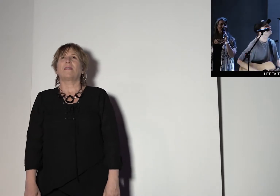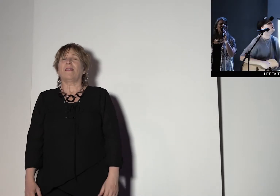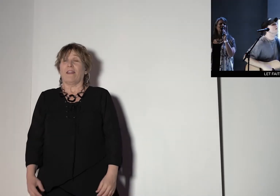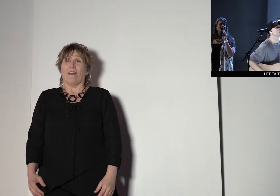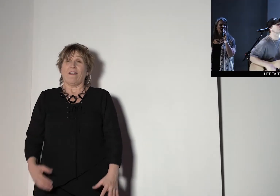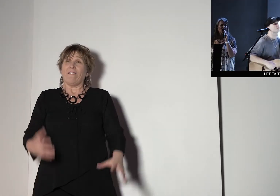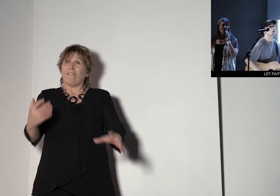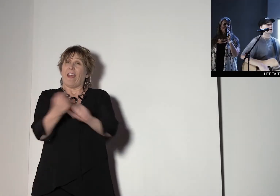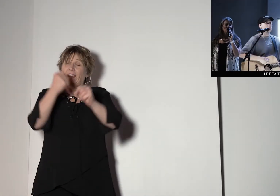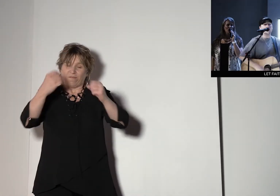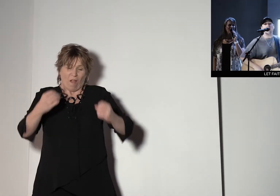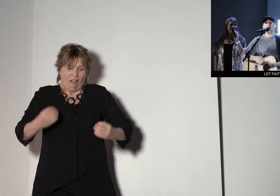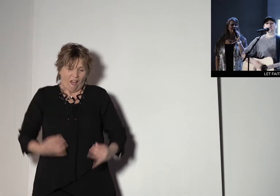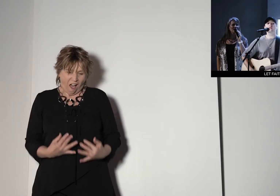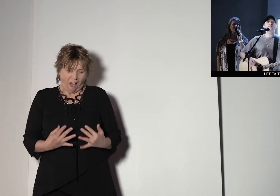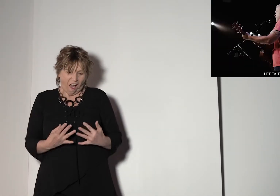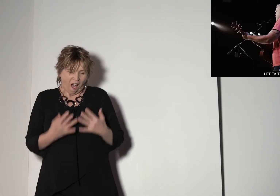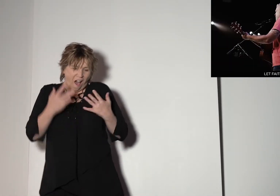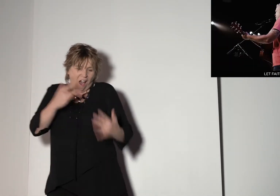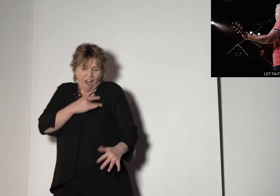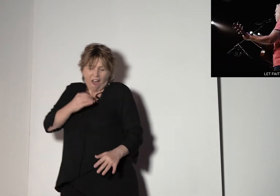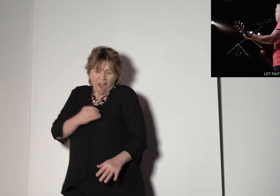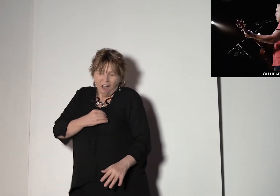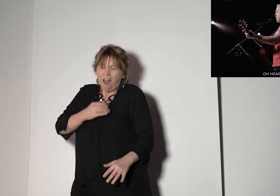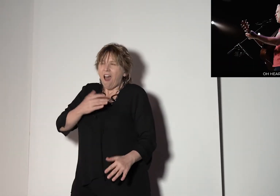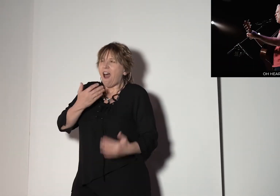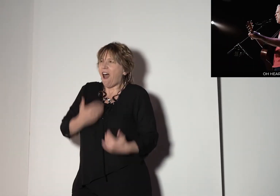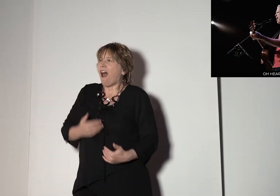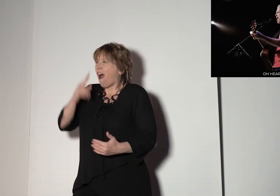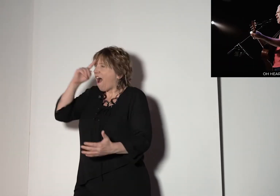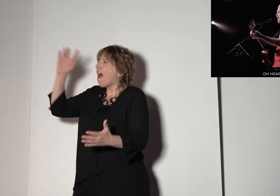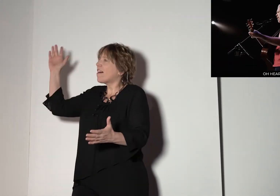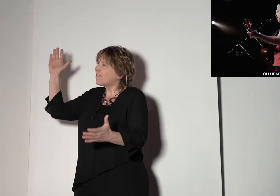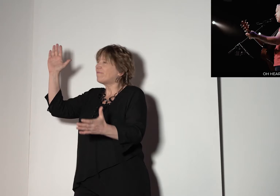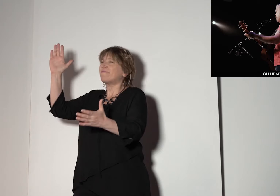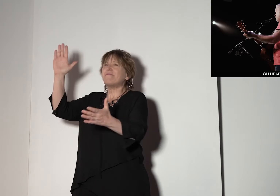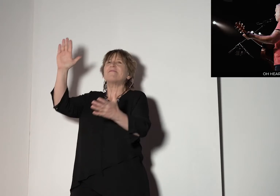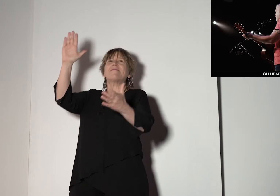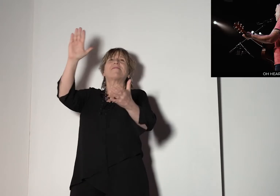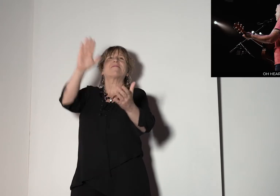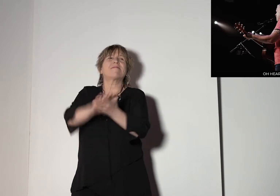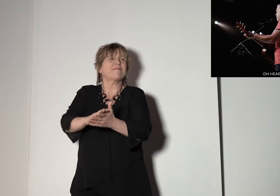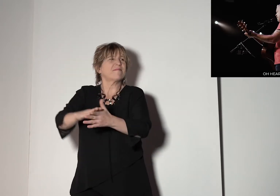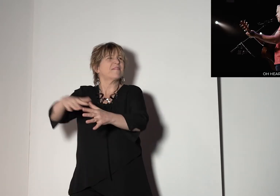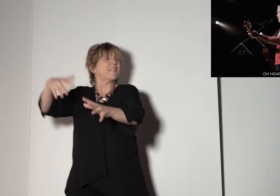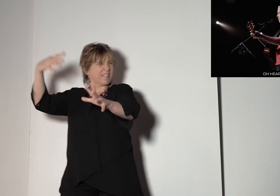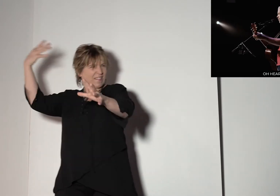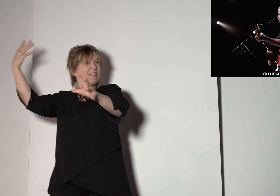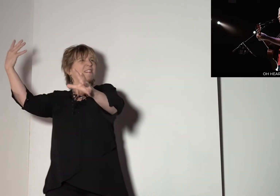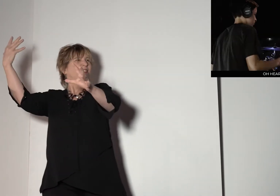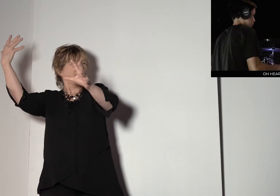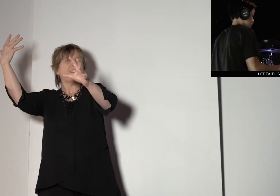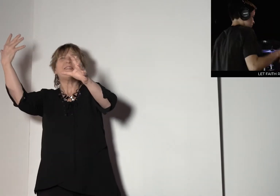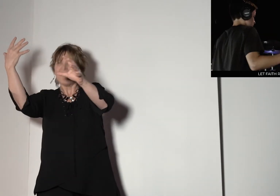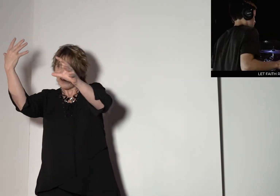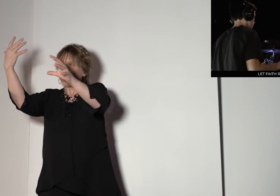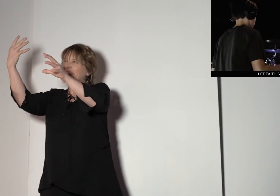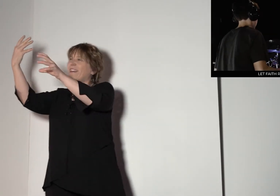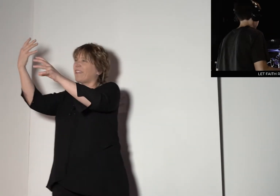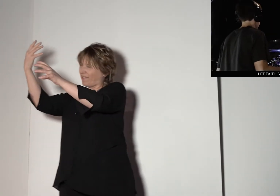Let faith rise up, oh heart, believe.